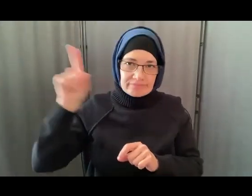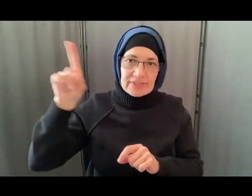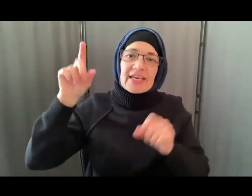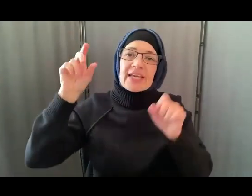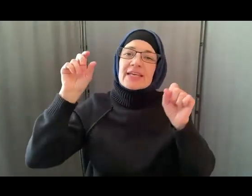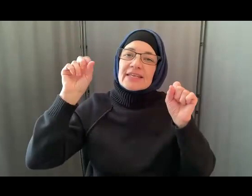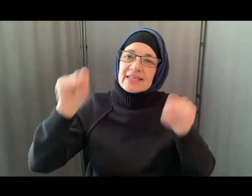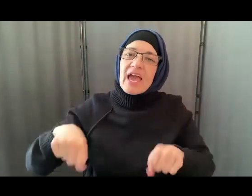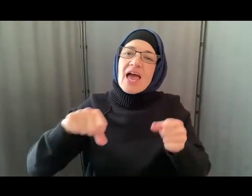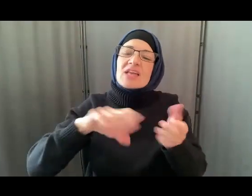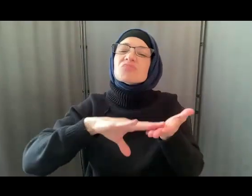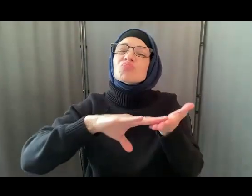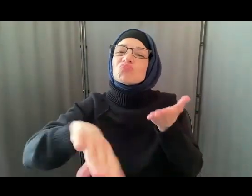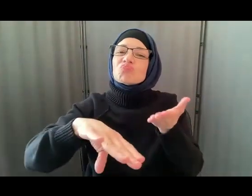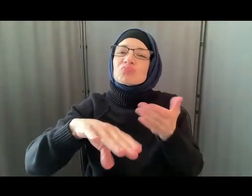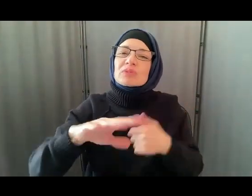deeds.